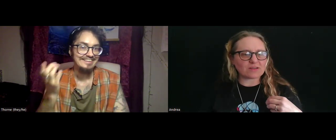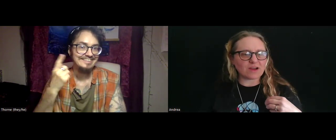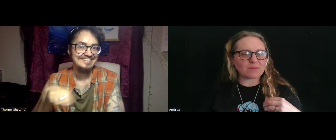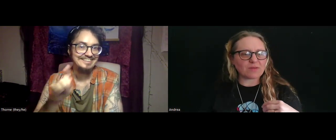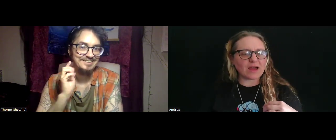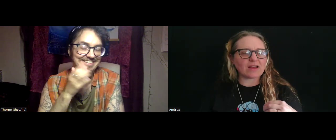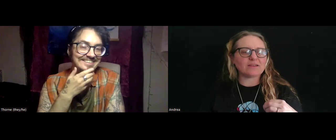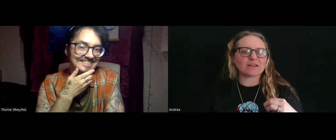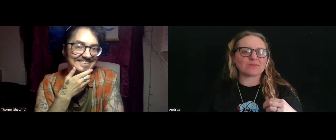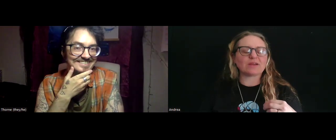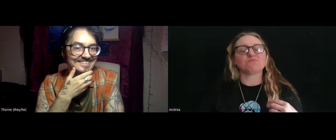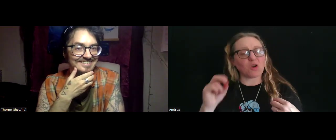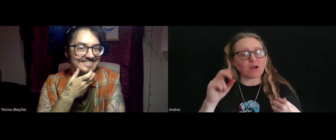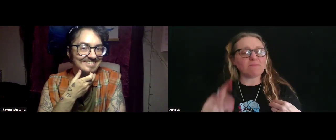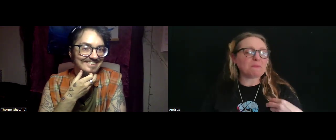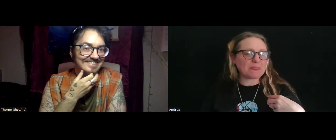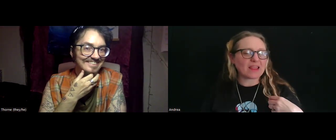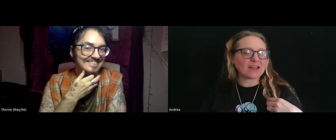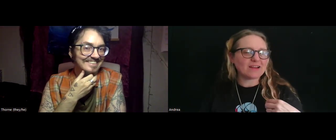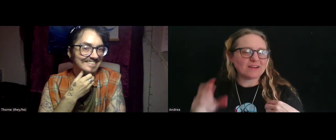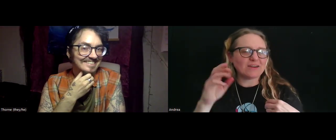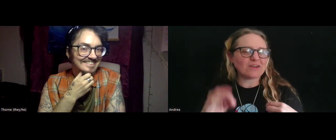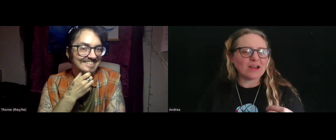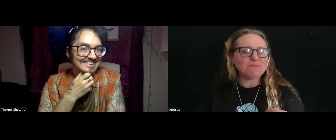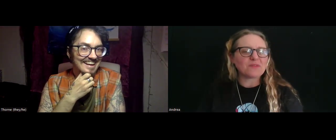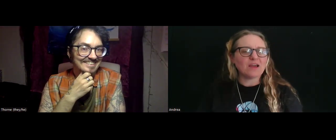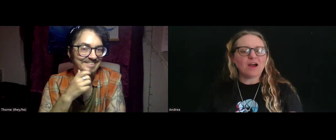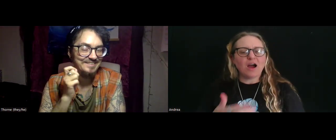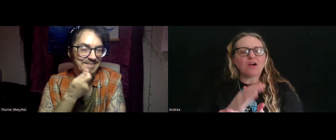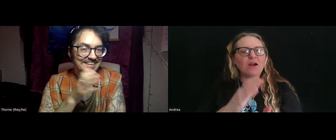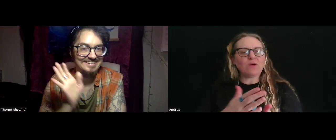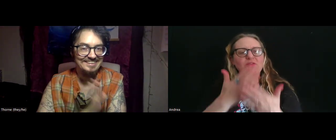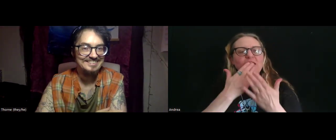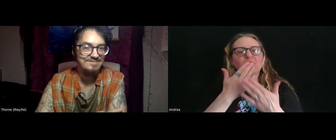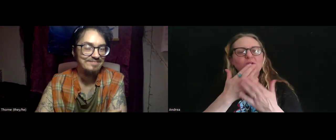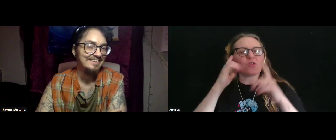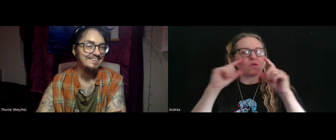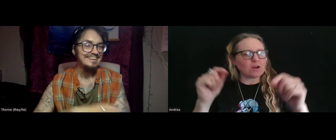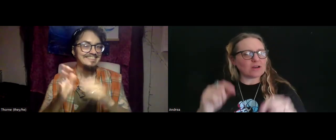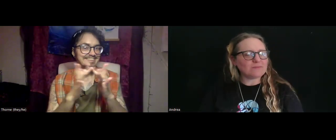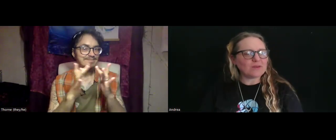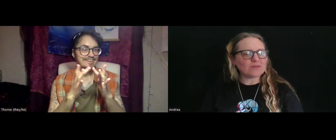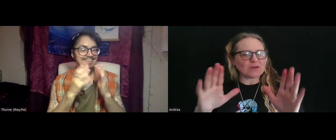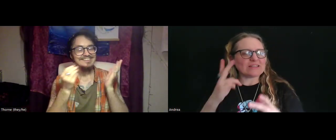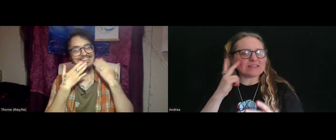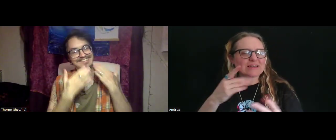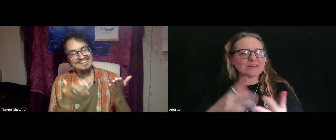could talk about that next week. Okay. Okay. All right. Well, thank you, Thorn. It's great to see you.